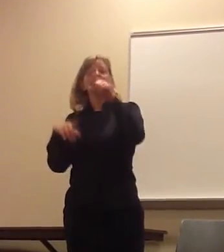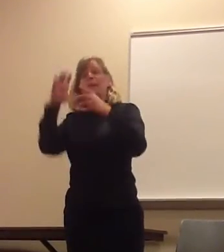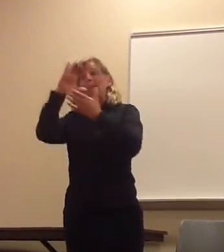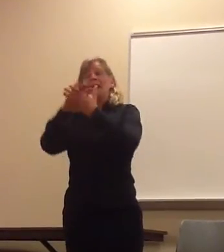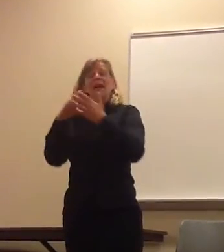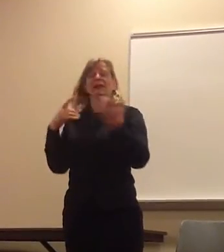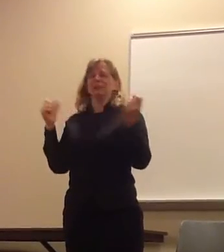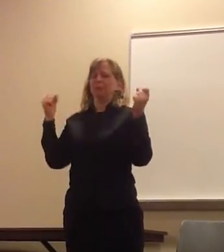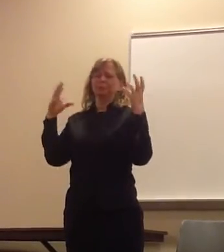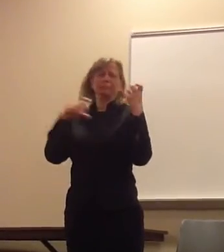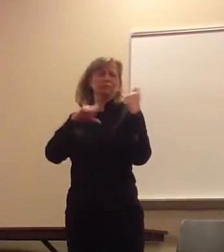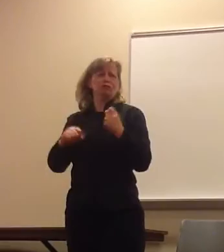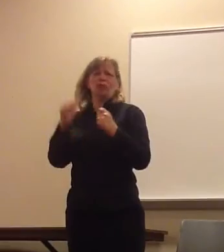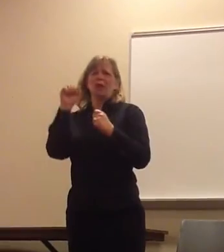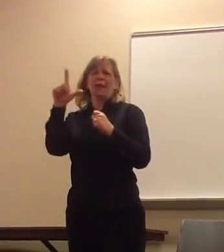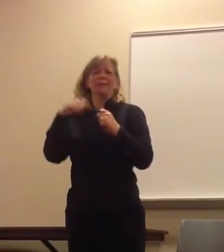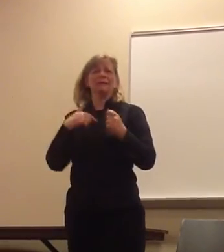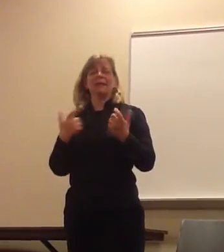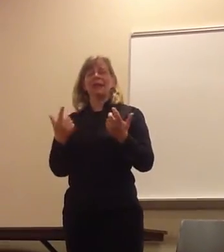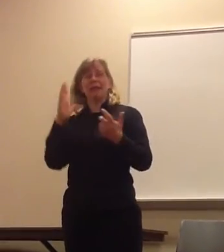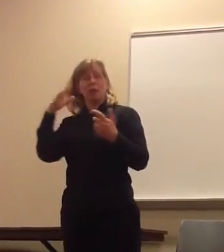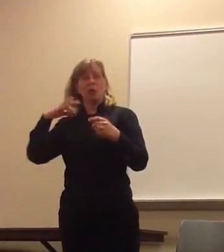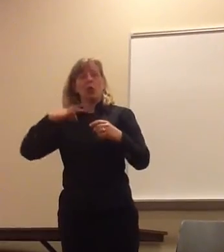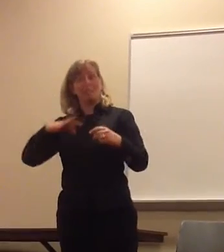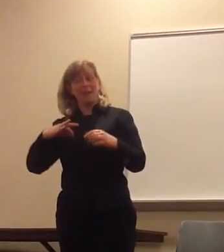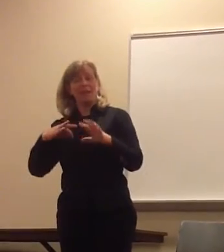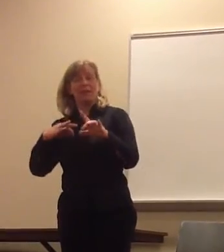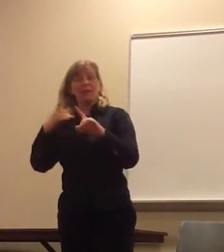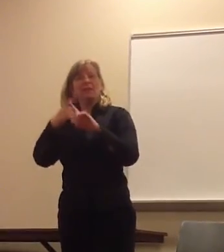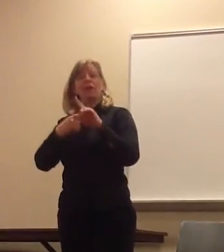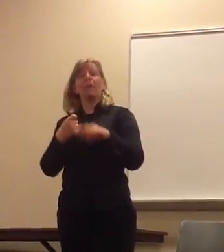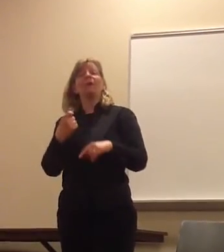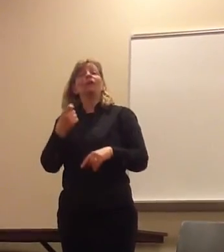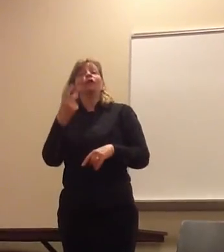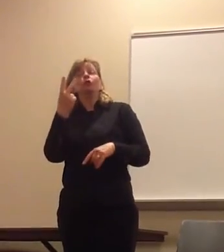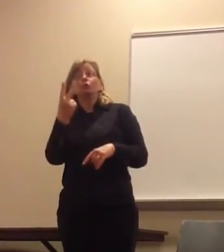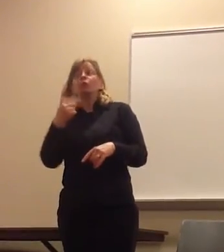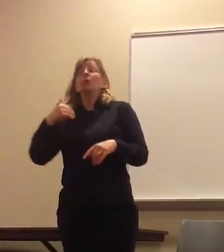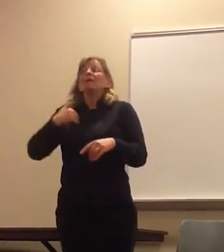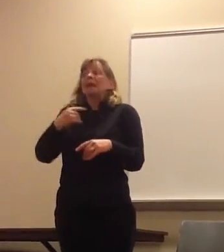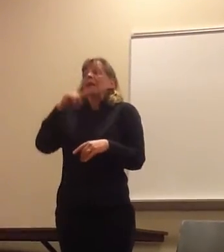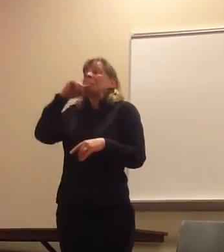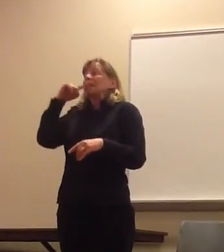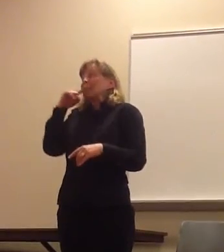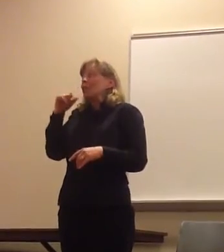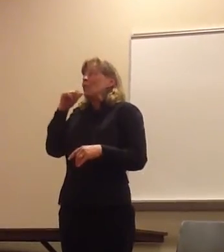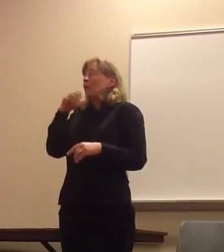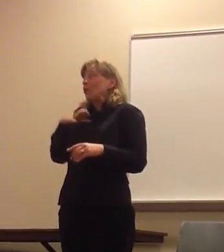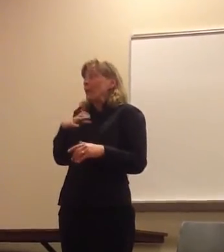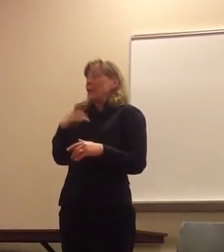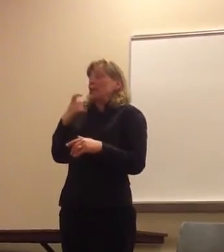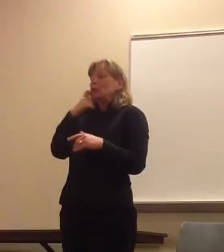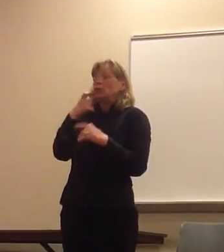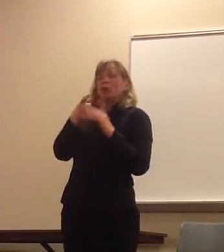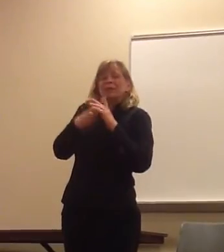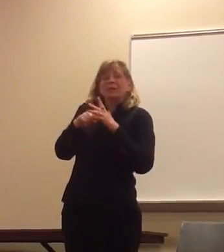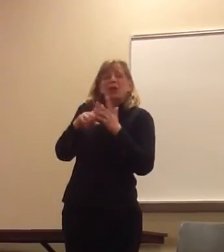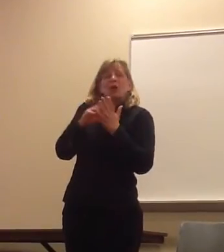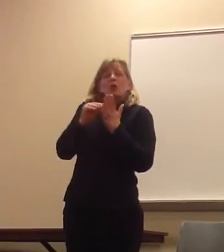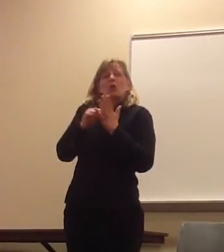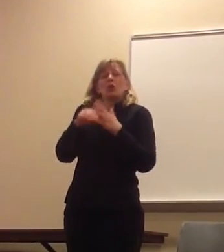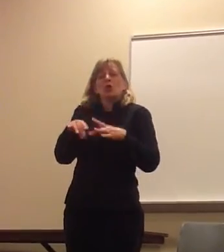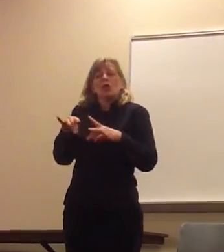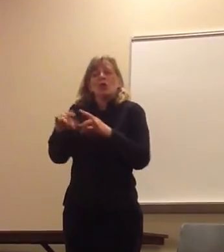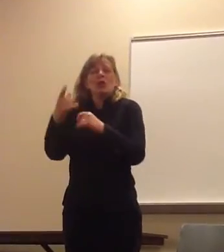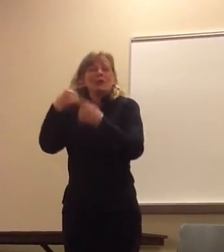benefit from counseling services from two young hearing women who are just learning sign. And the only way